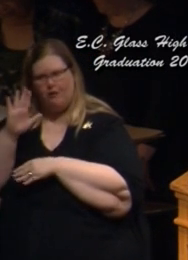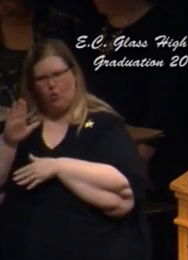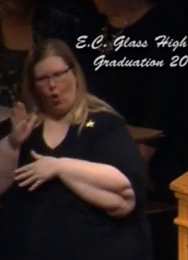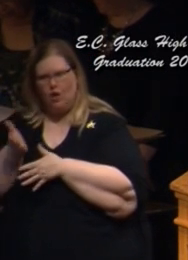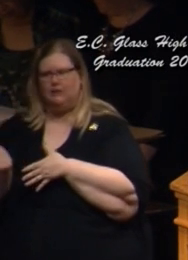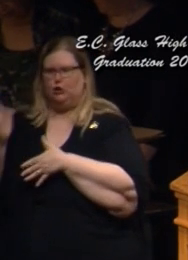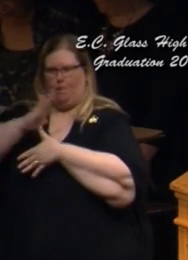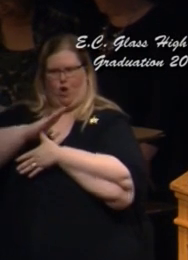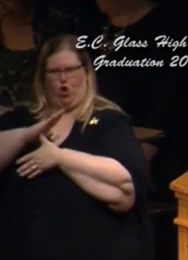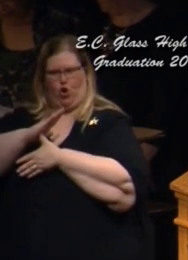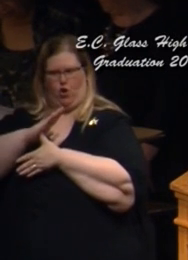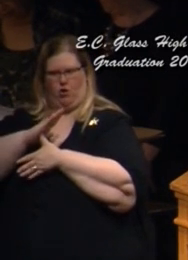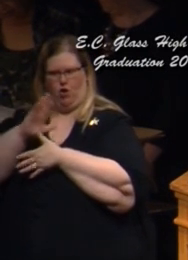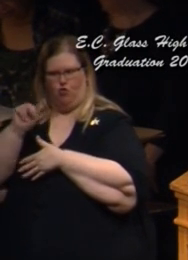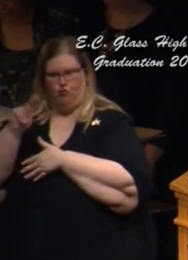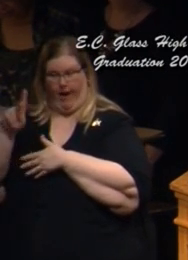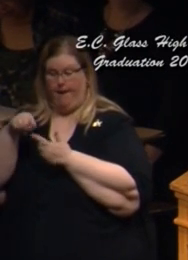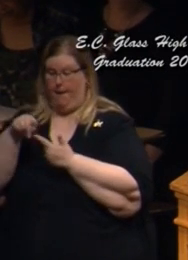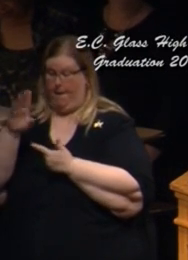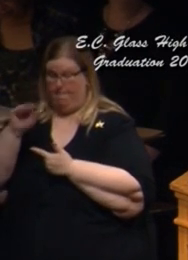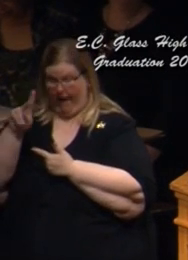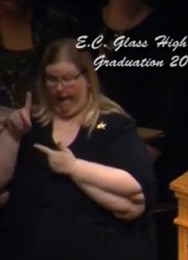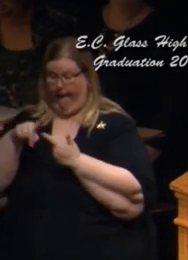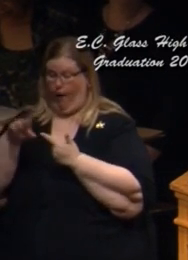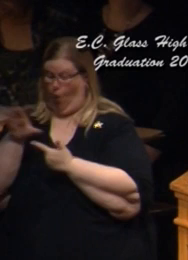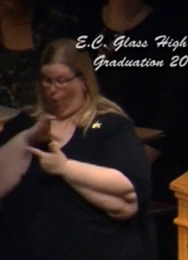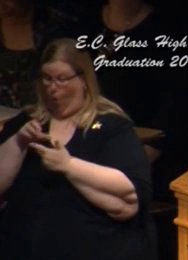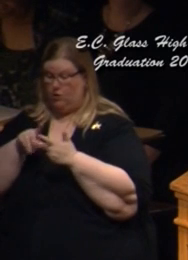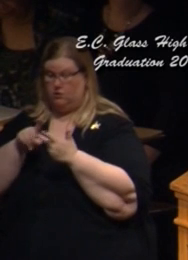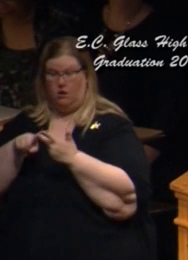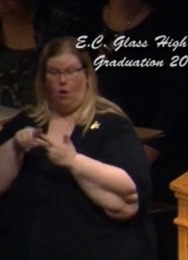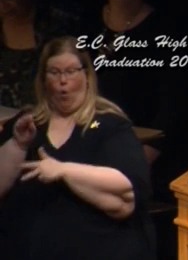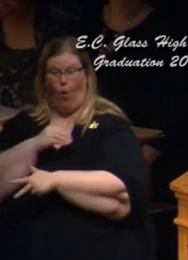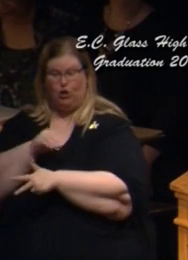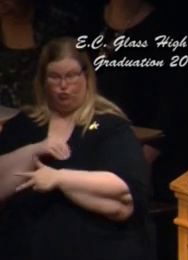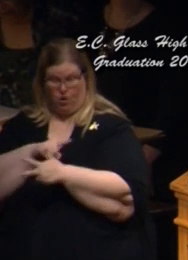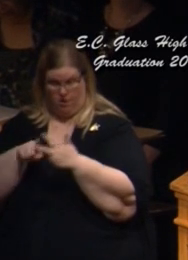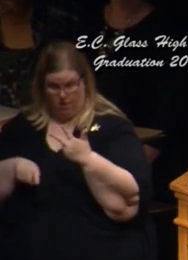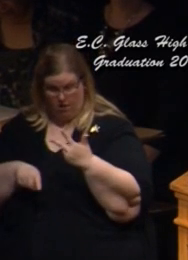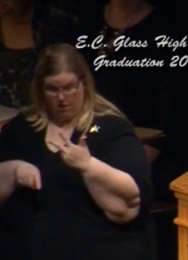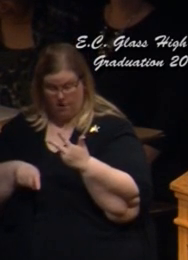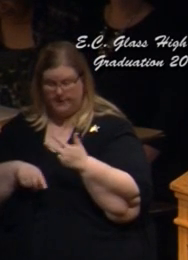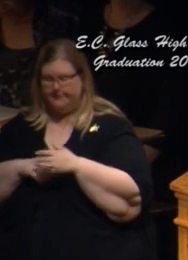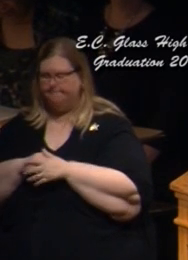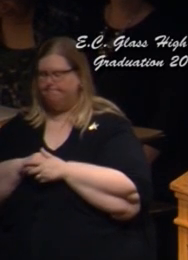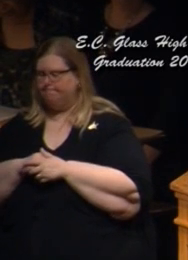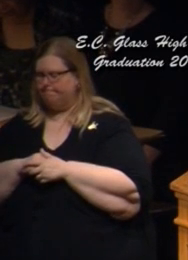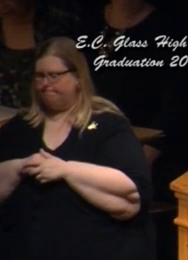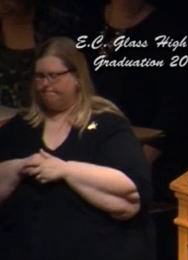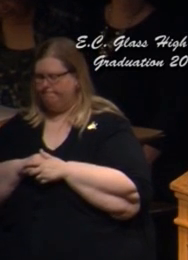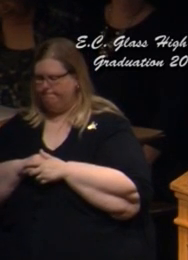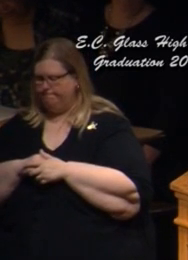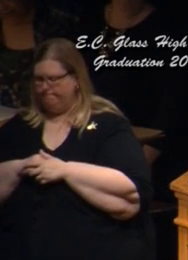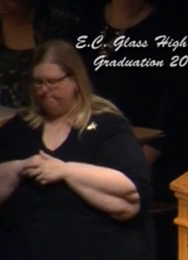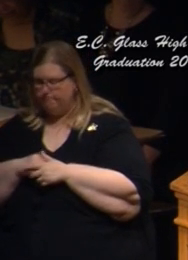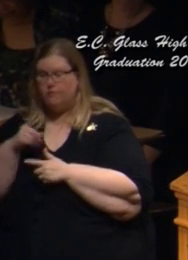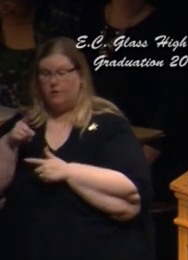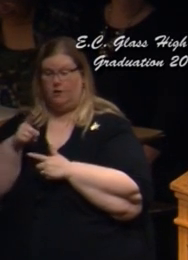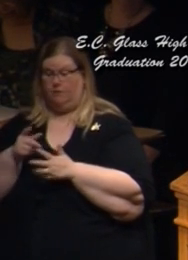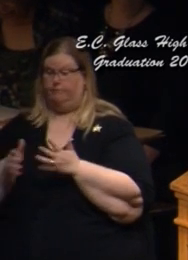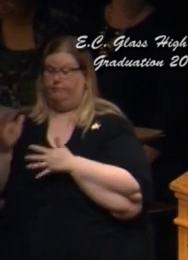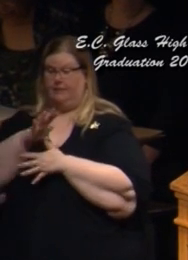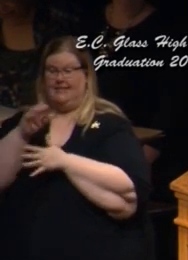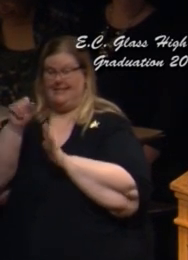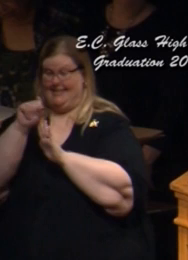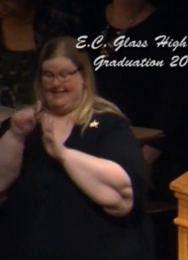superior rankings in band, chorus, and orchestra. You reached the state and national